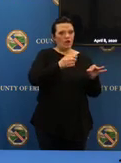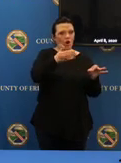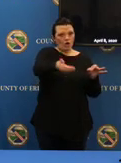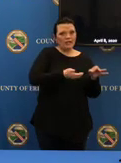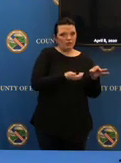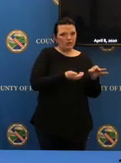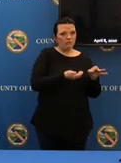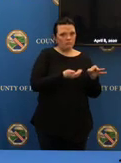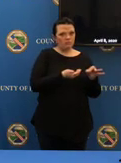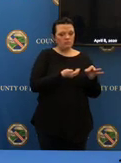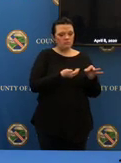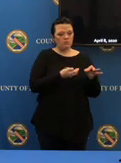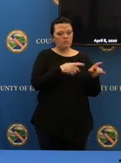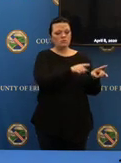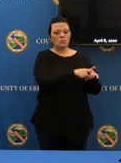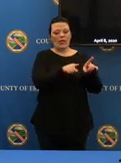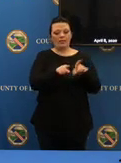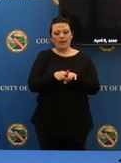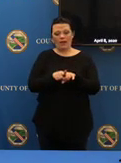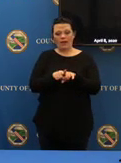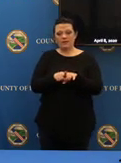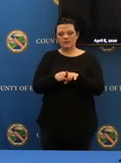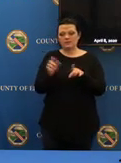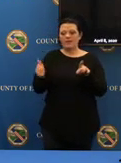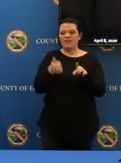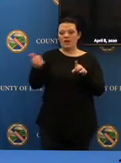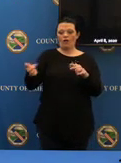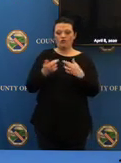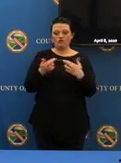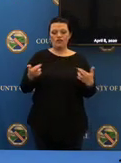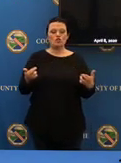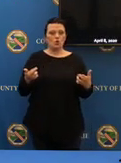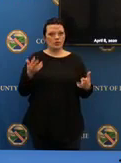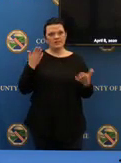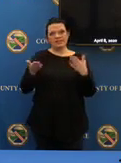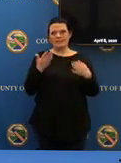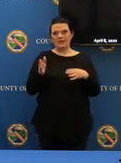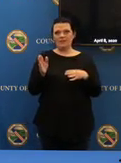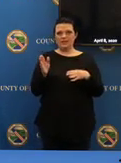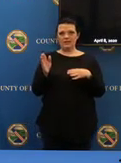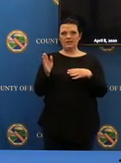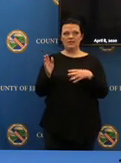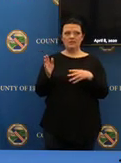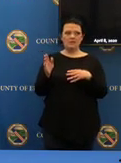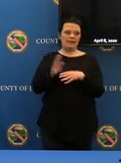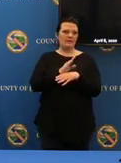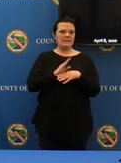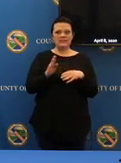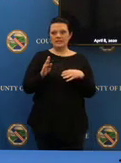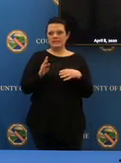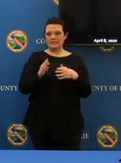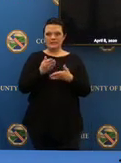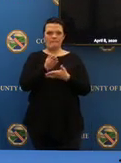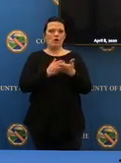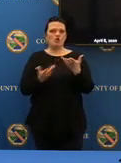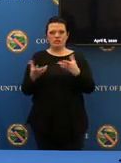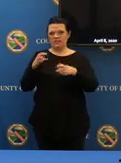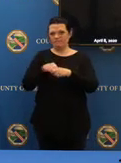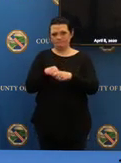there, as well as the other resources that maybe a business is partially engaged